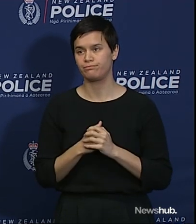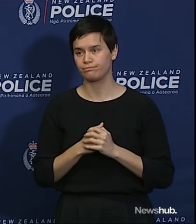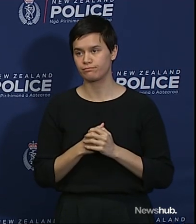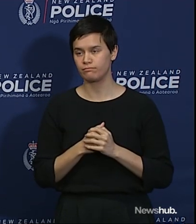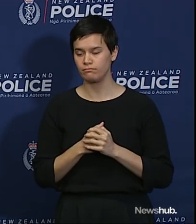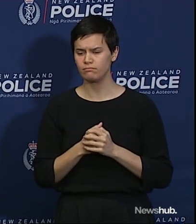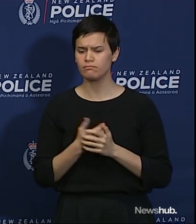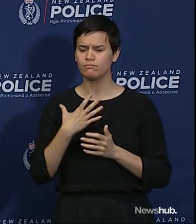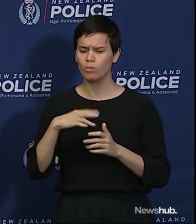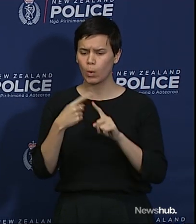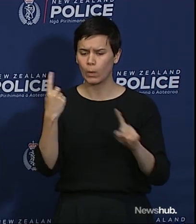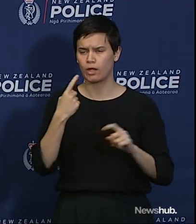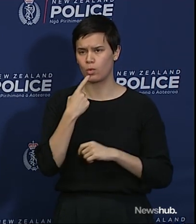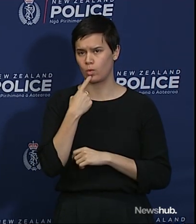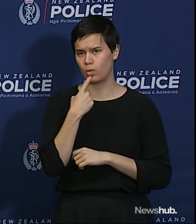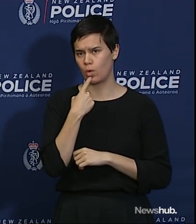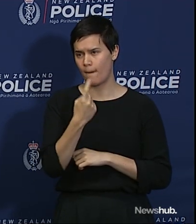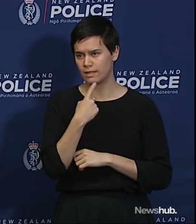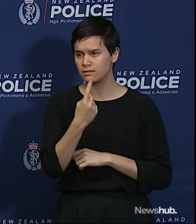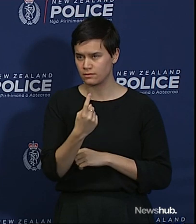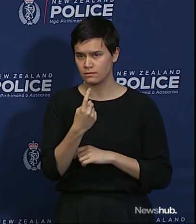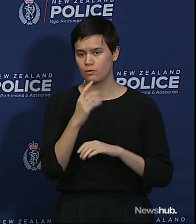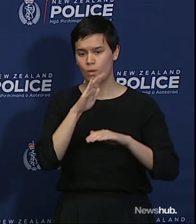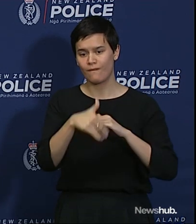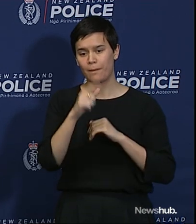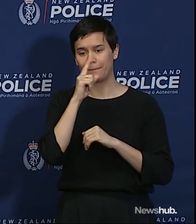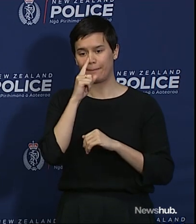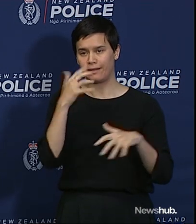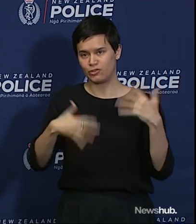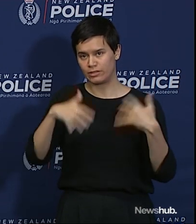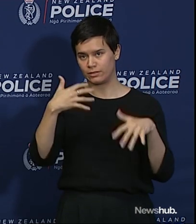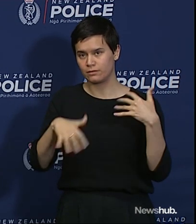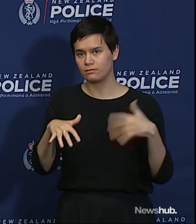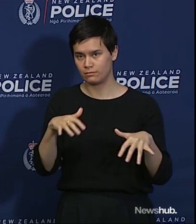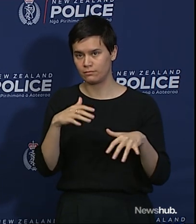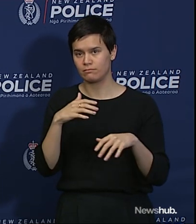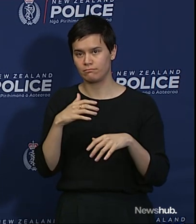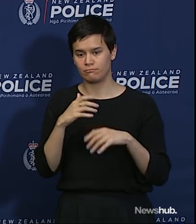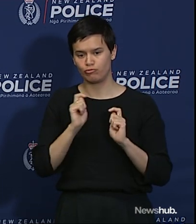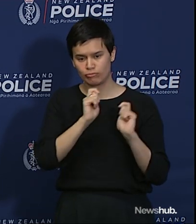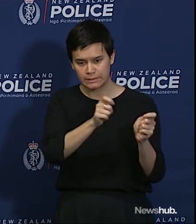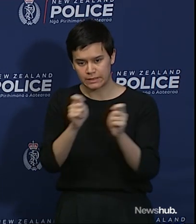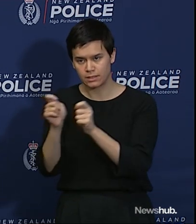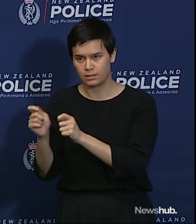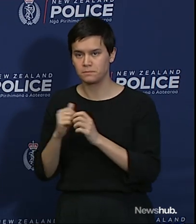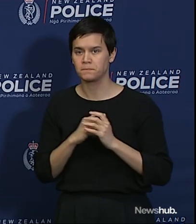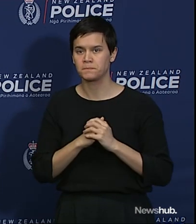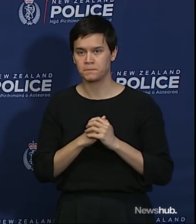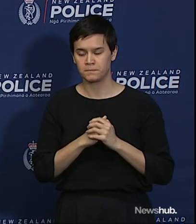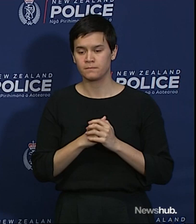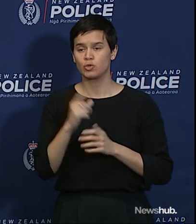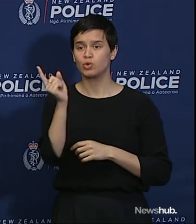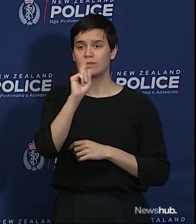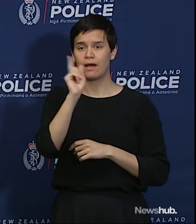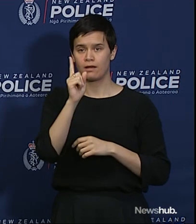about the picture for those who are injured and being cared for around the country. Earlier today, we formally activated what